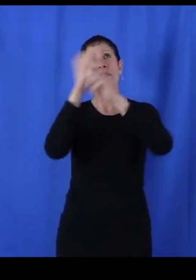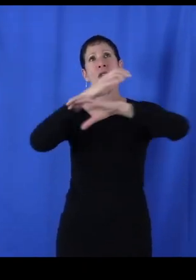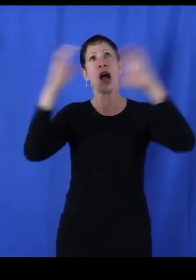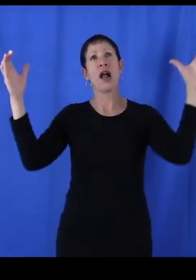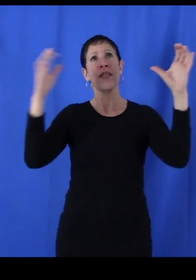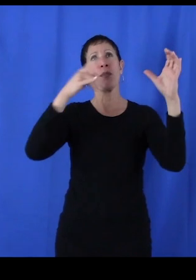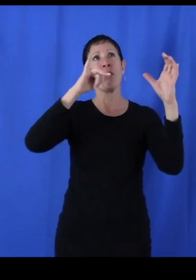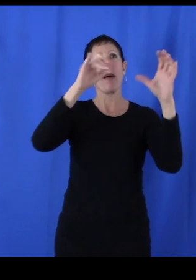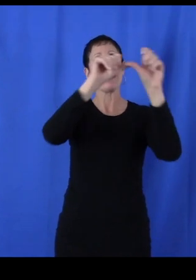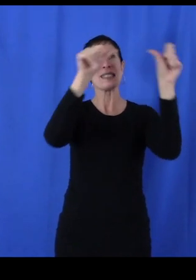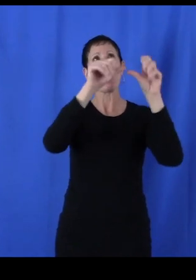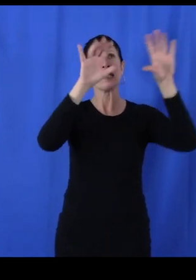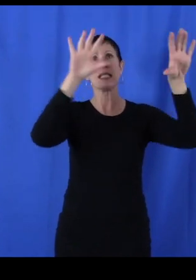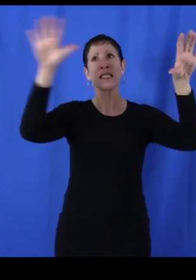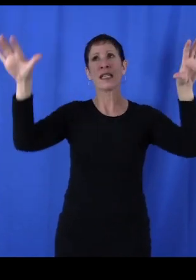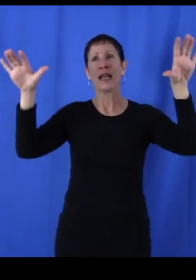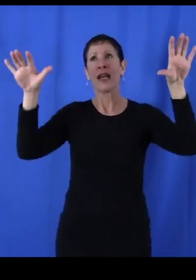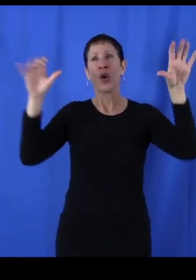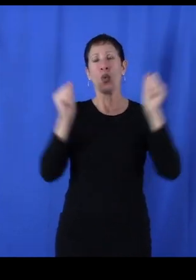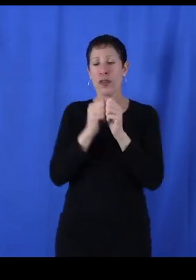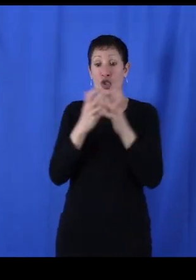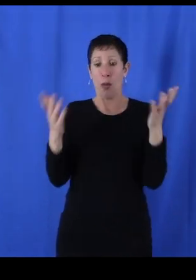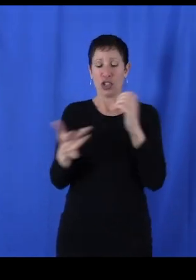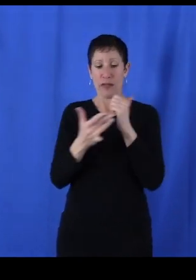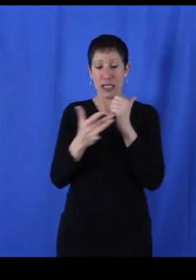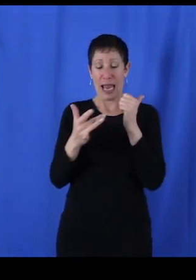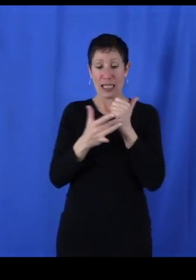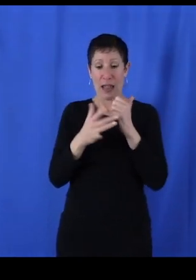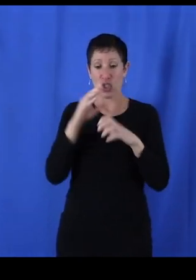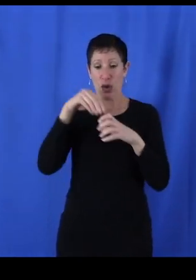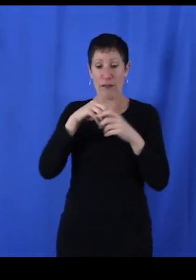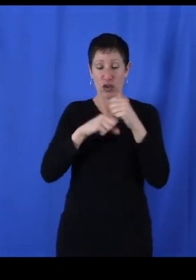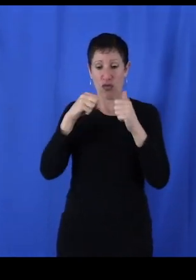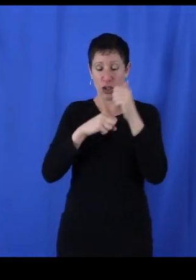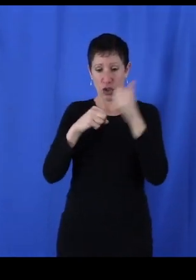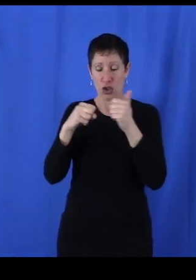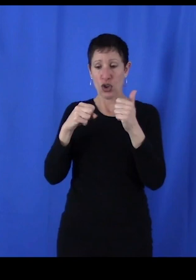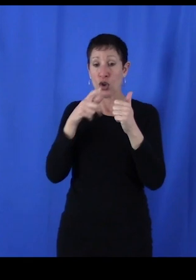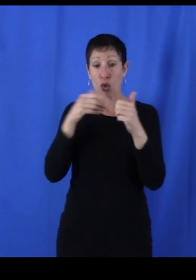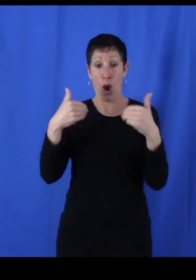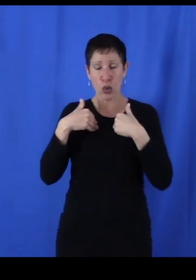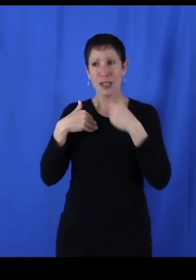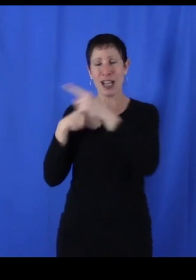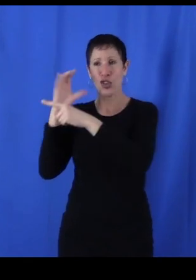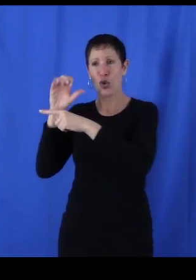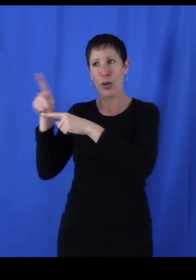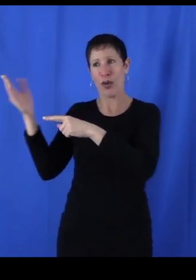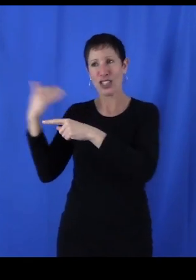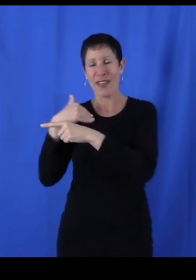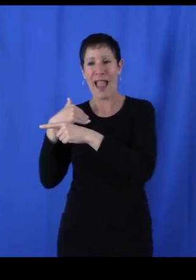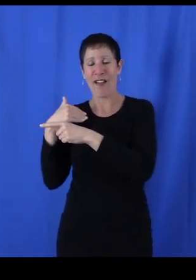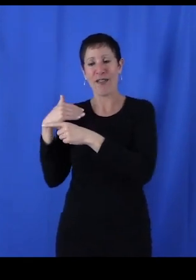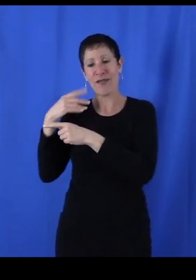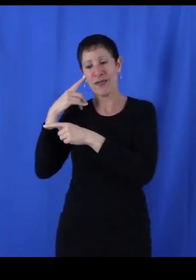spaces, given that so much of the technological infrastructure of the internet is also owned by corporations and also has a stake